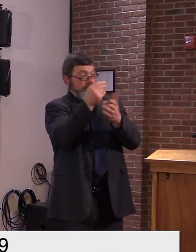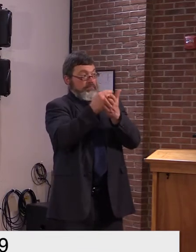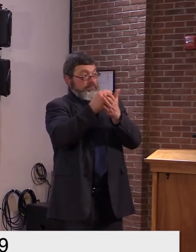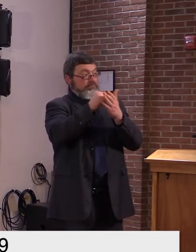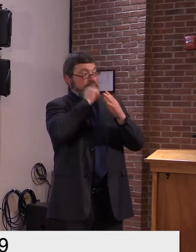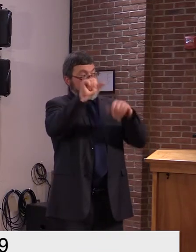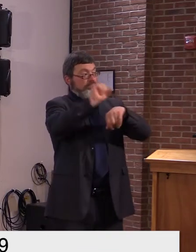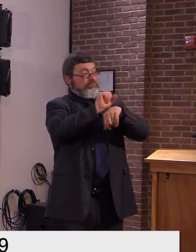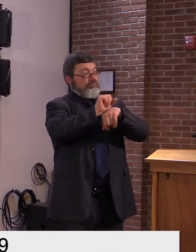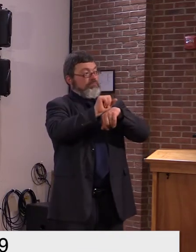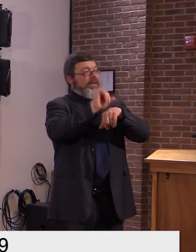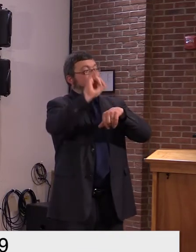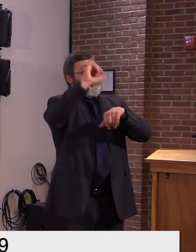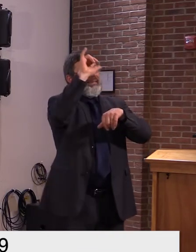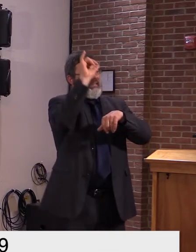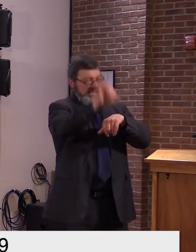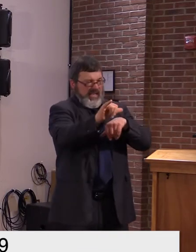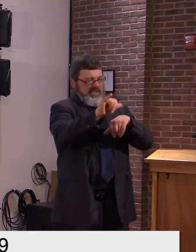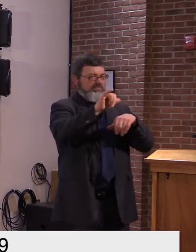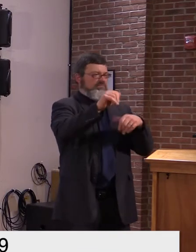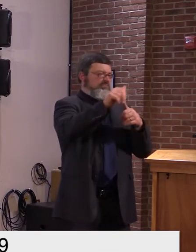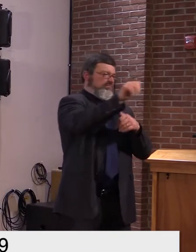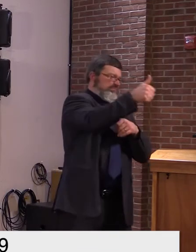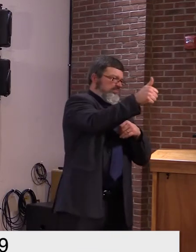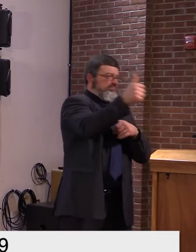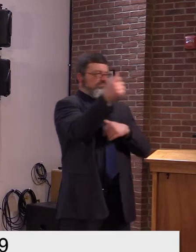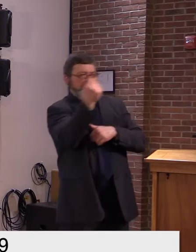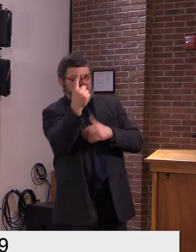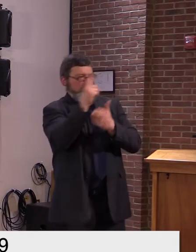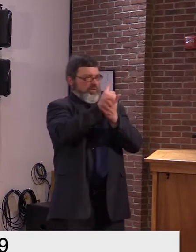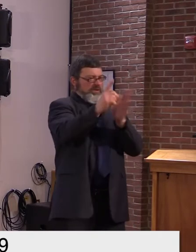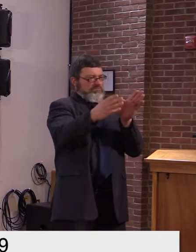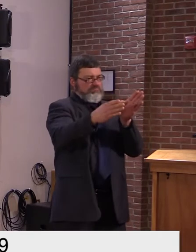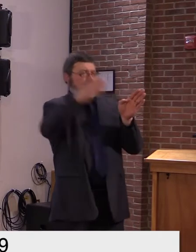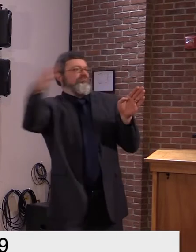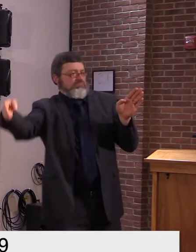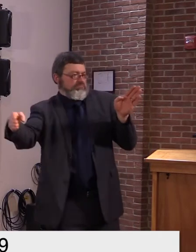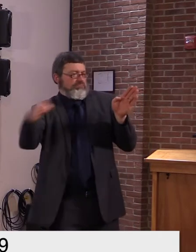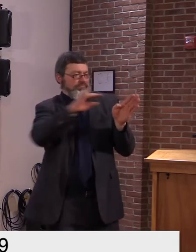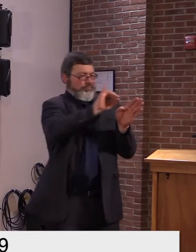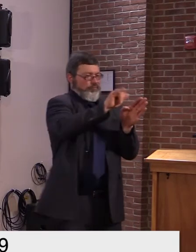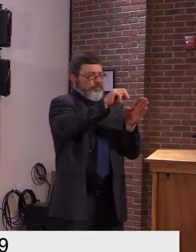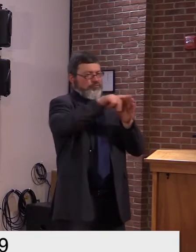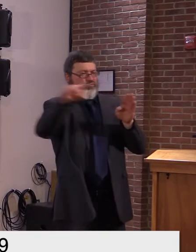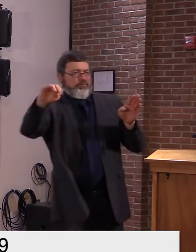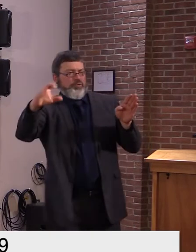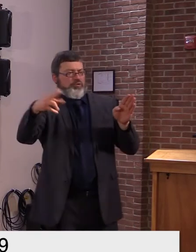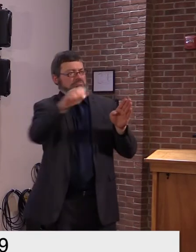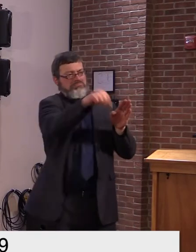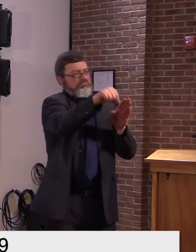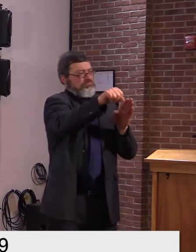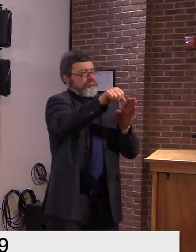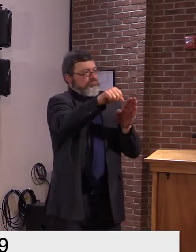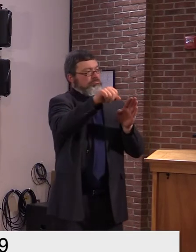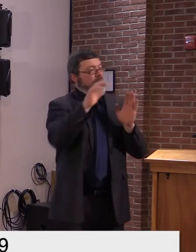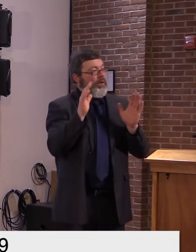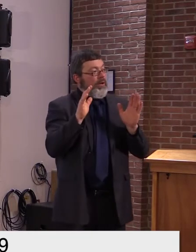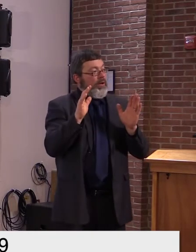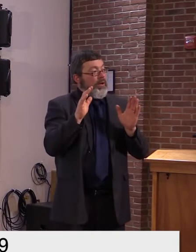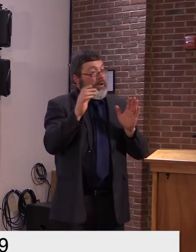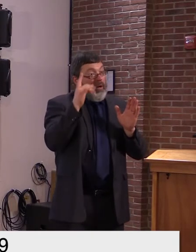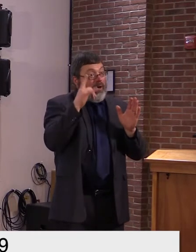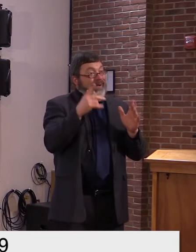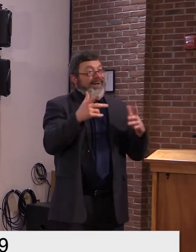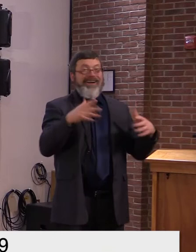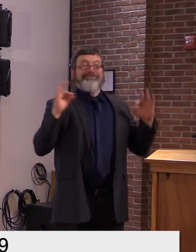10 or 11 weeks. By the way, that's going to be a looming issue because this is brutal. If you are not able to